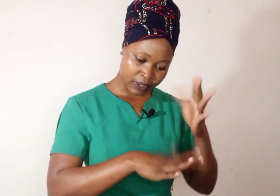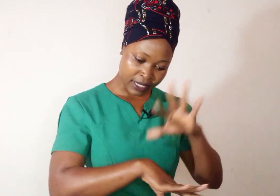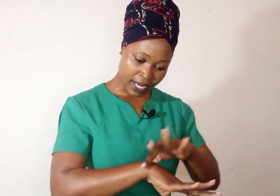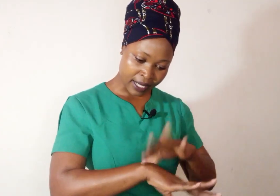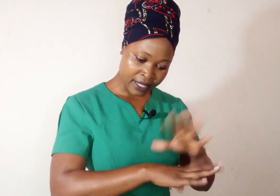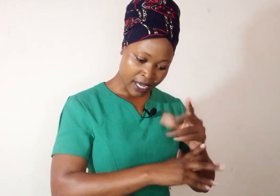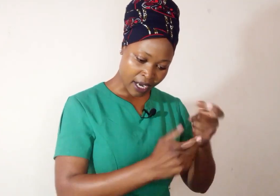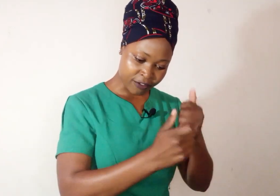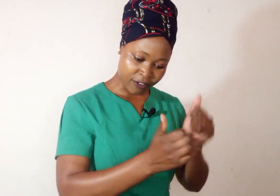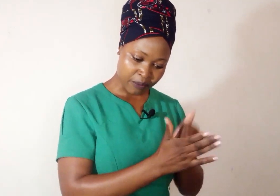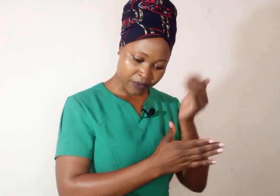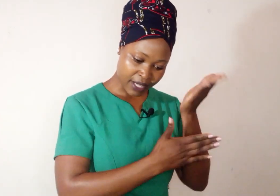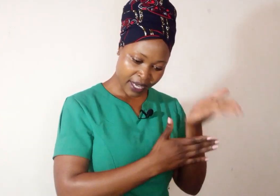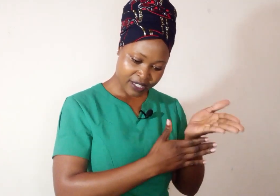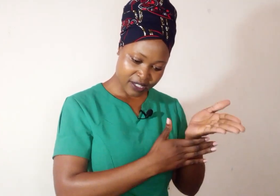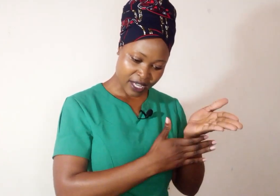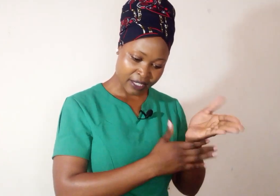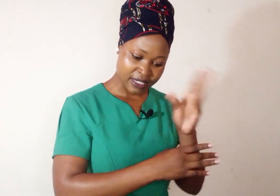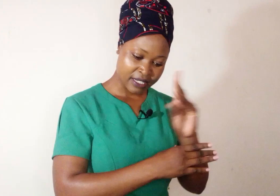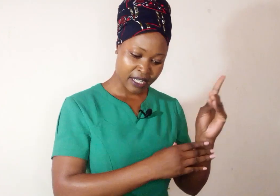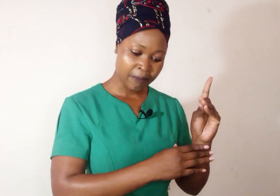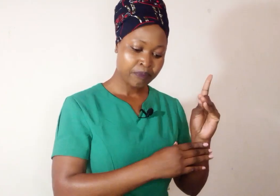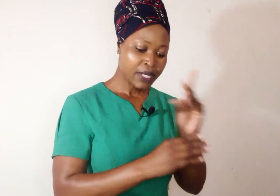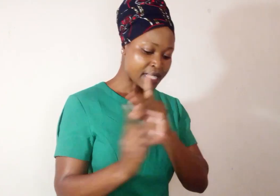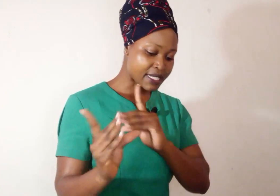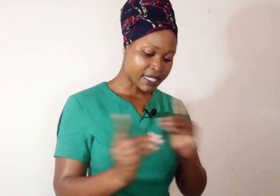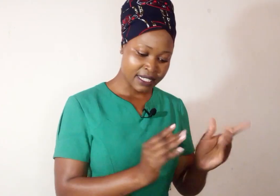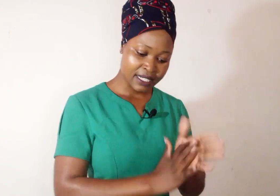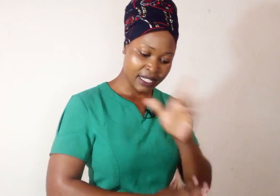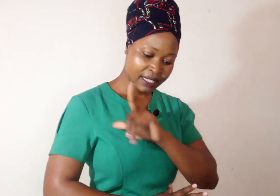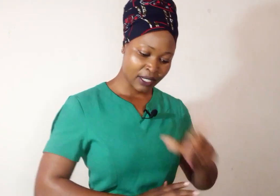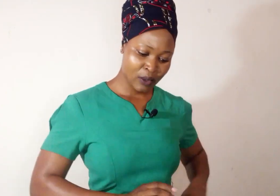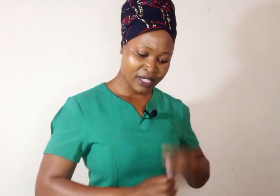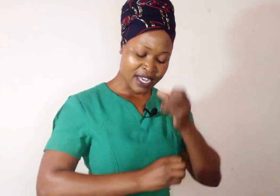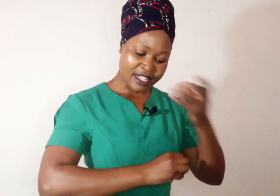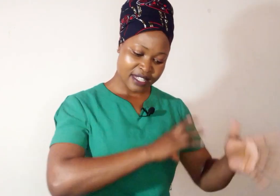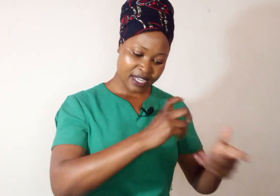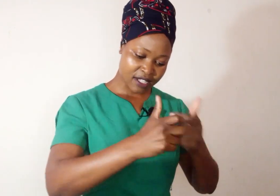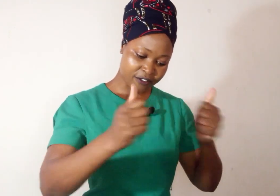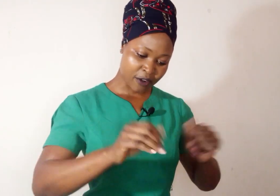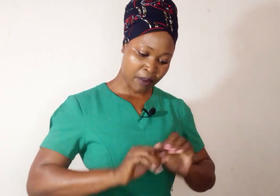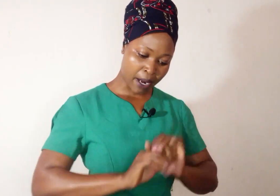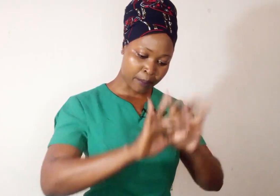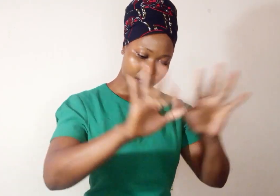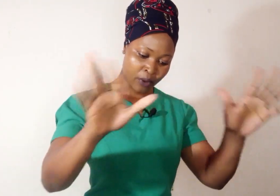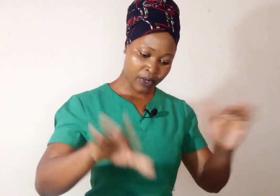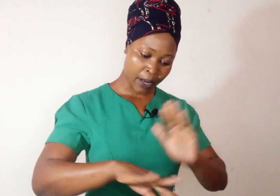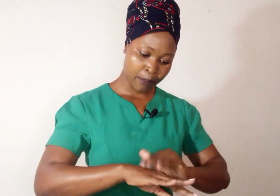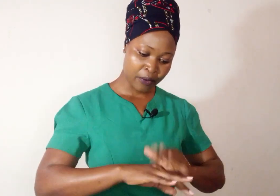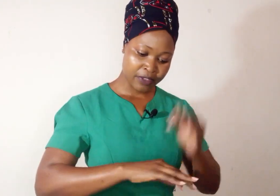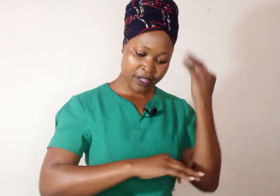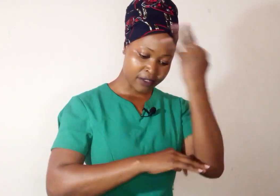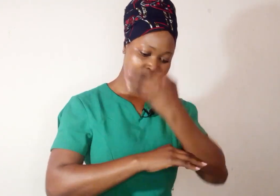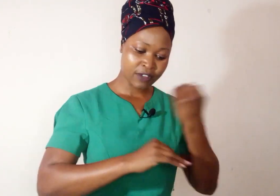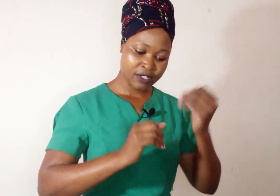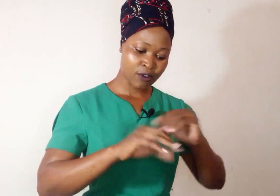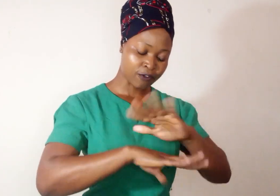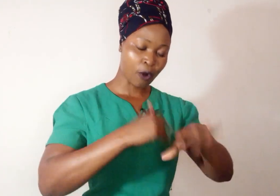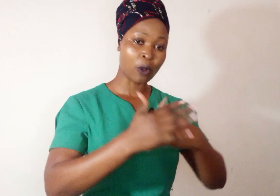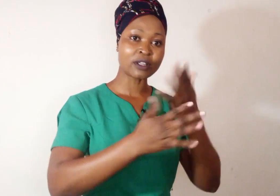the earth, and from hence there did the Lord scatter from abroad upon the face of all